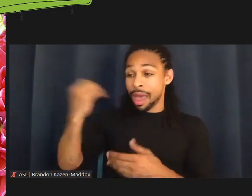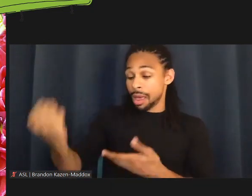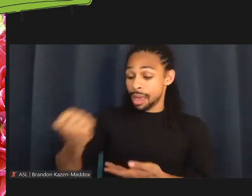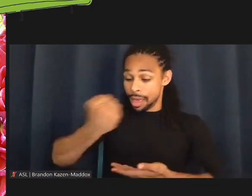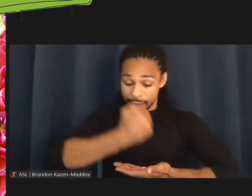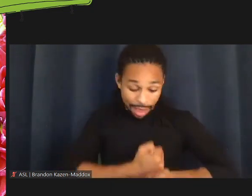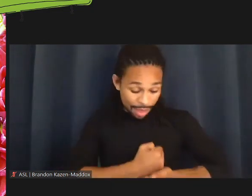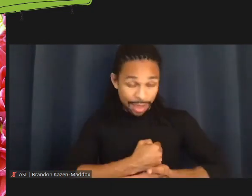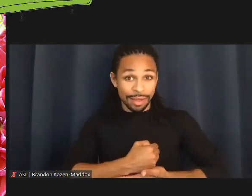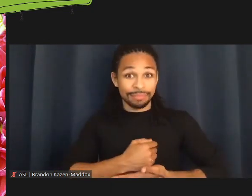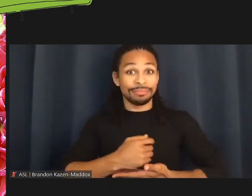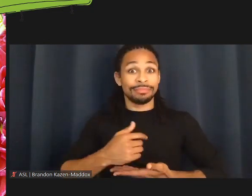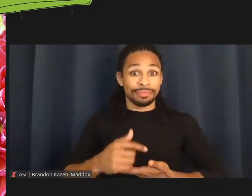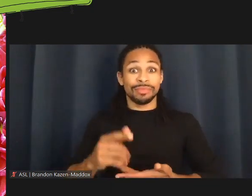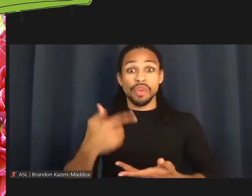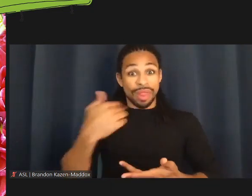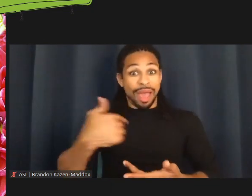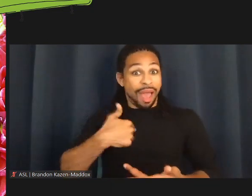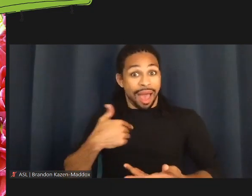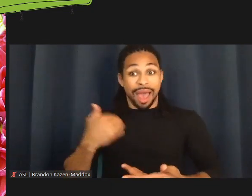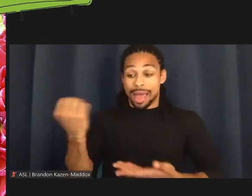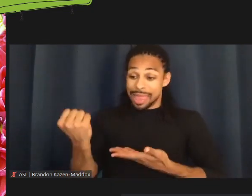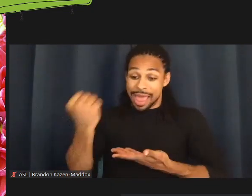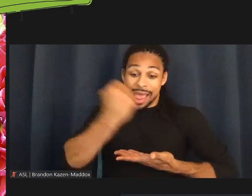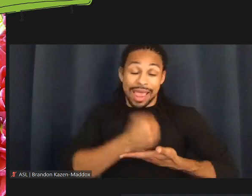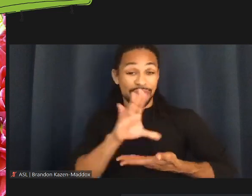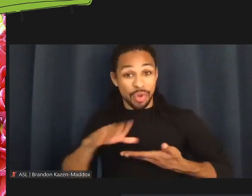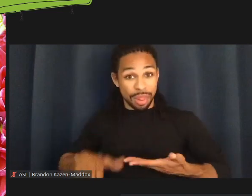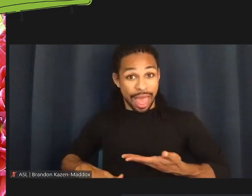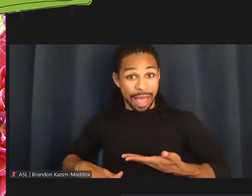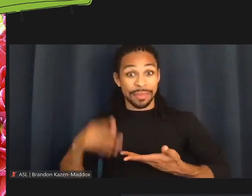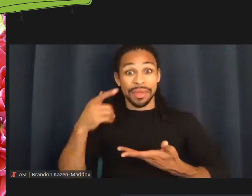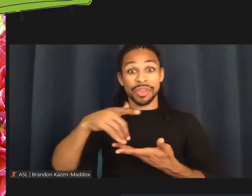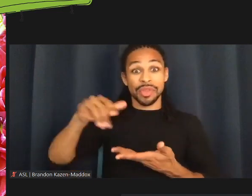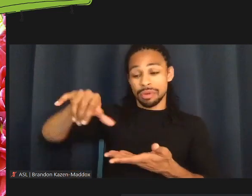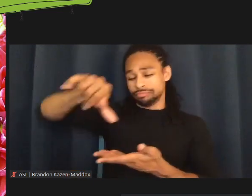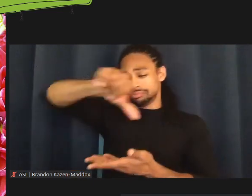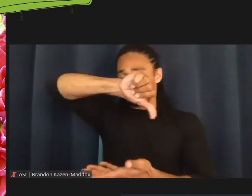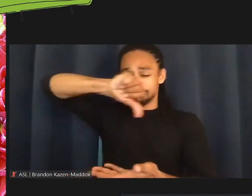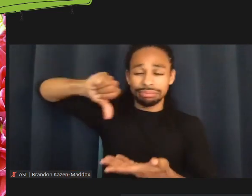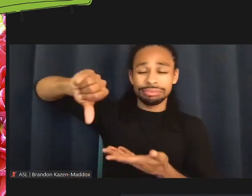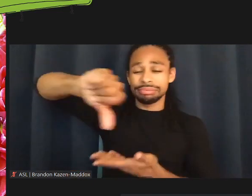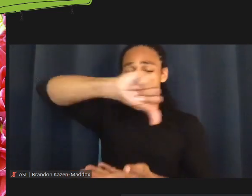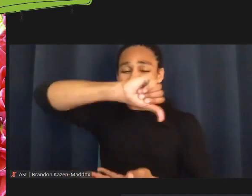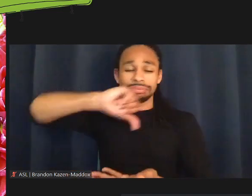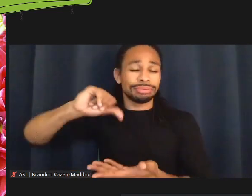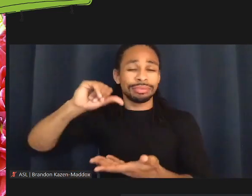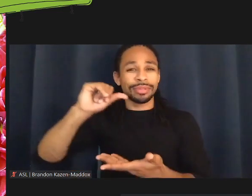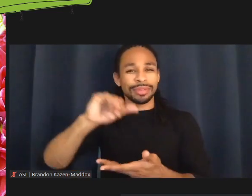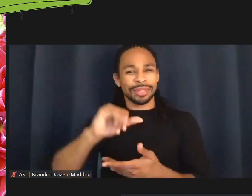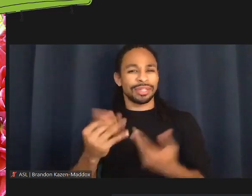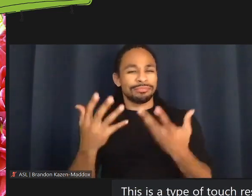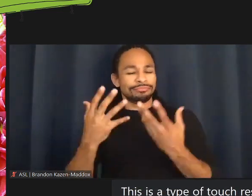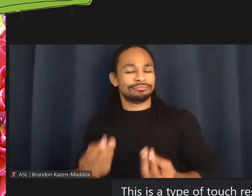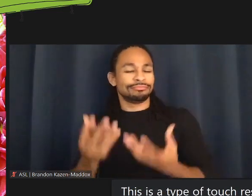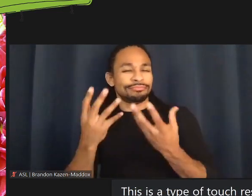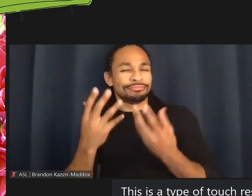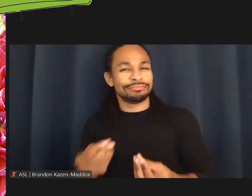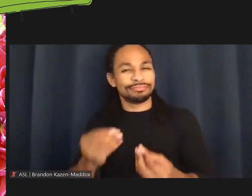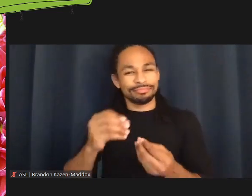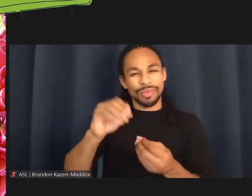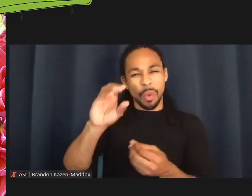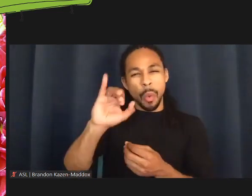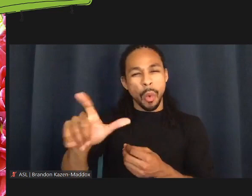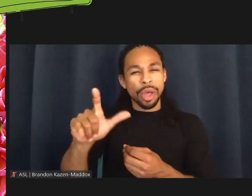pour oil, my hair is drinking it up. You say your scalp is thirsty, it's not nourished enough. The truth is, I don't always love me like you